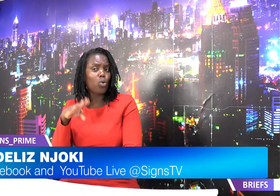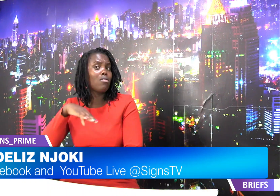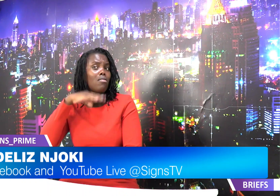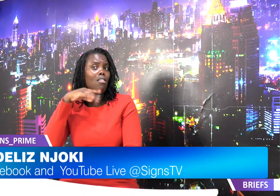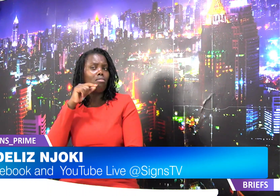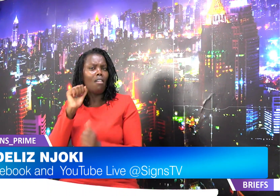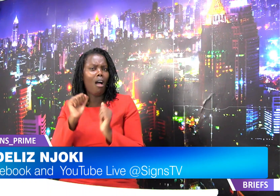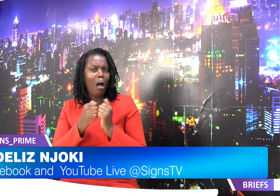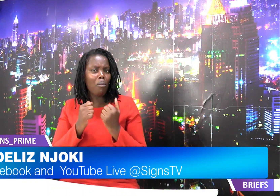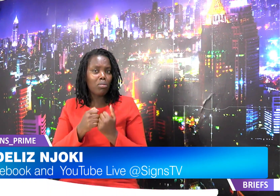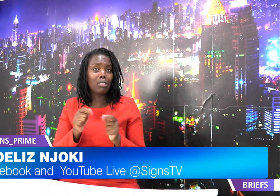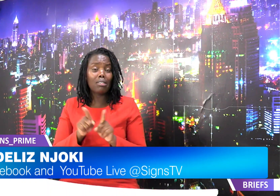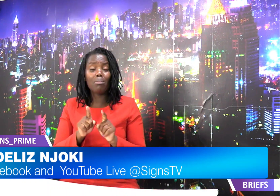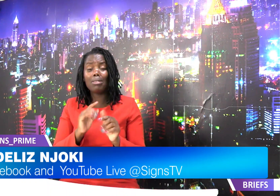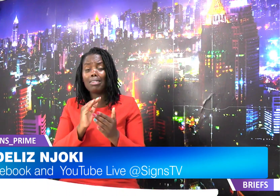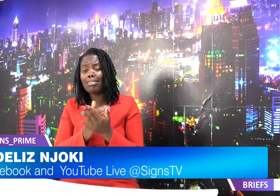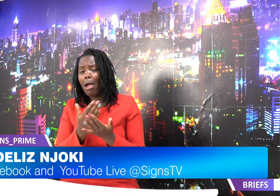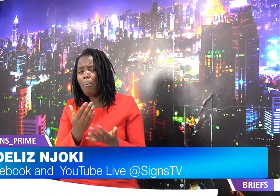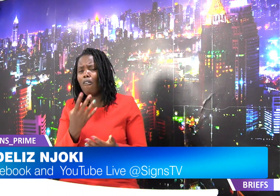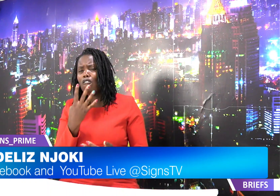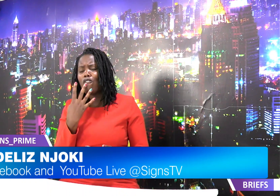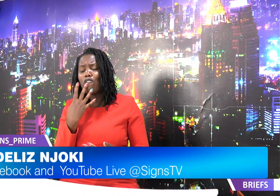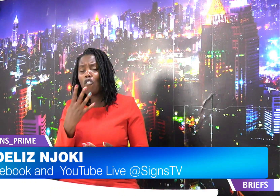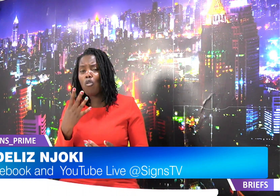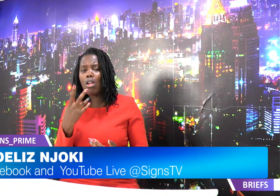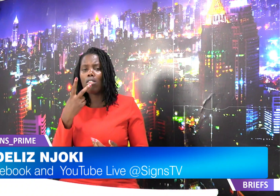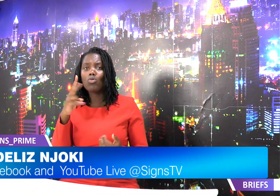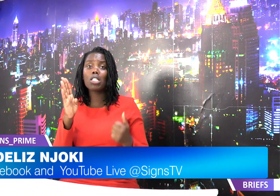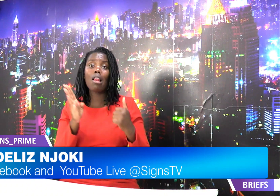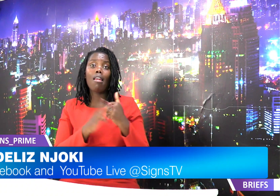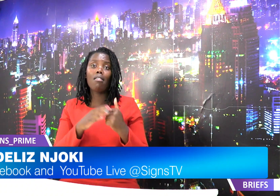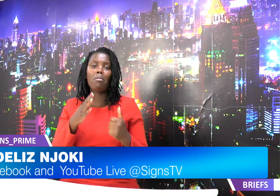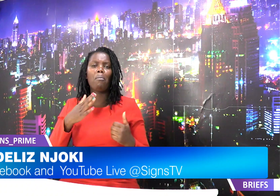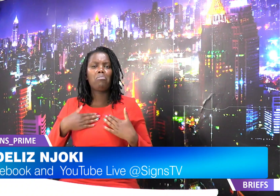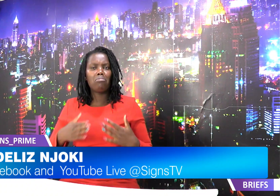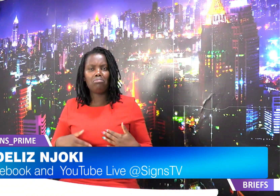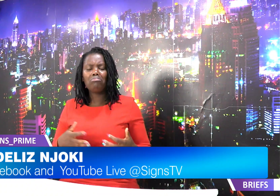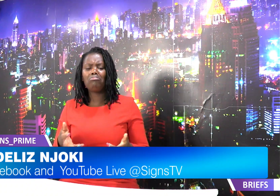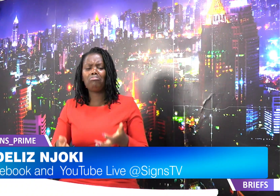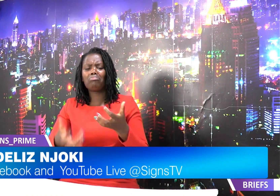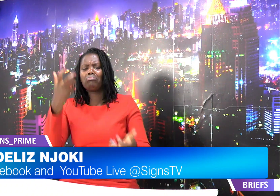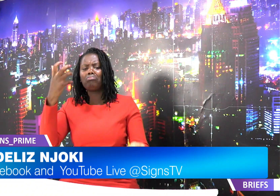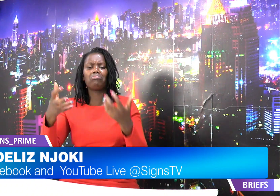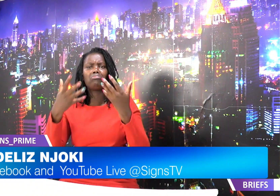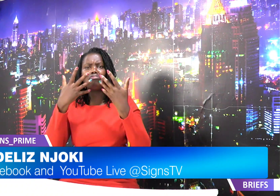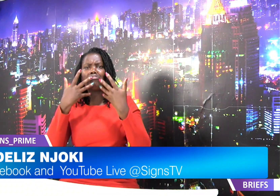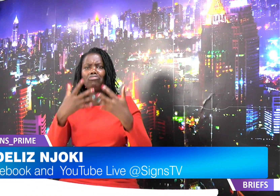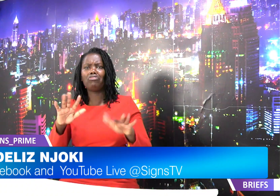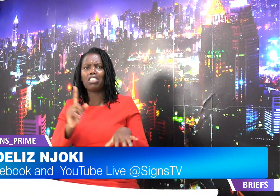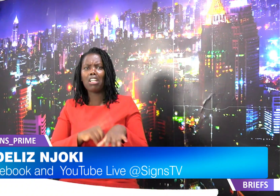proliferation of religious sects and also inquiring into the Shakahola deaths. A sum